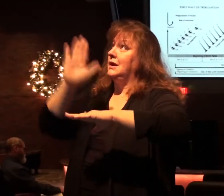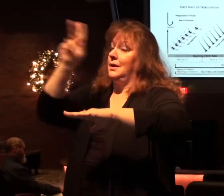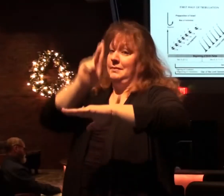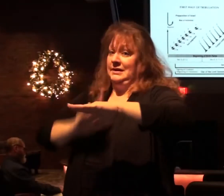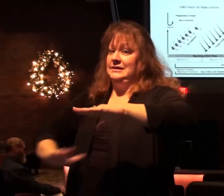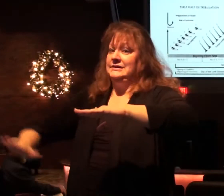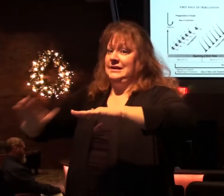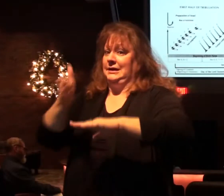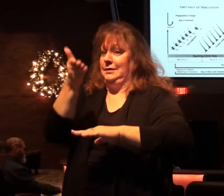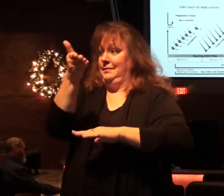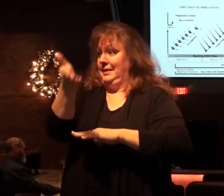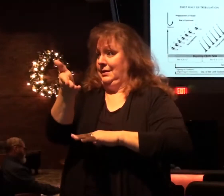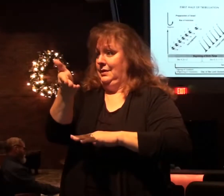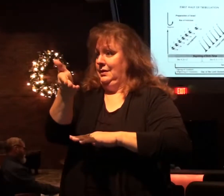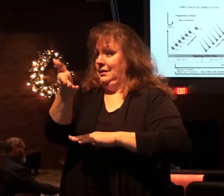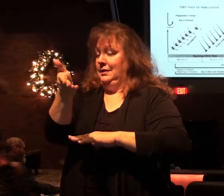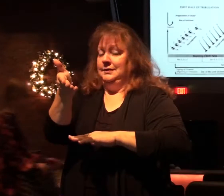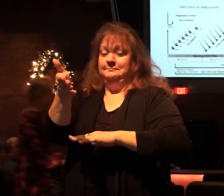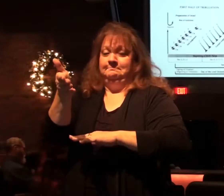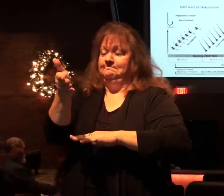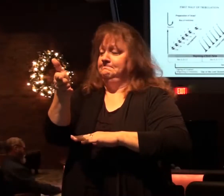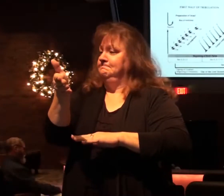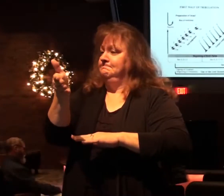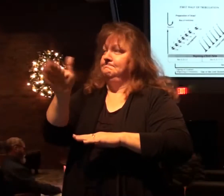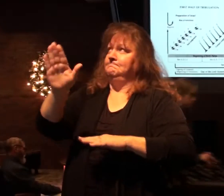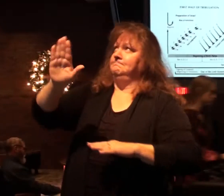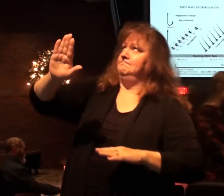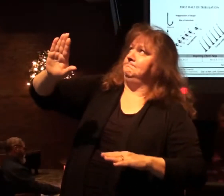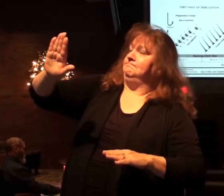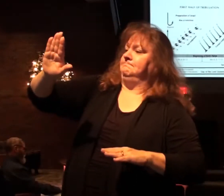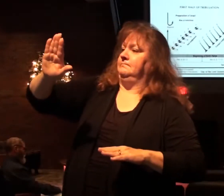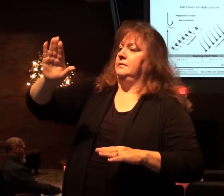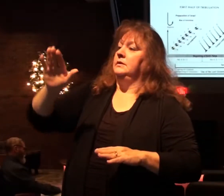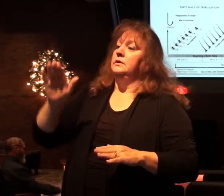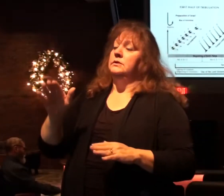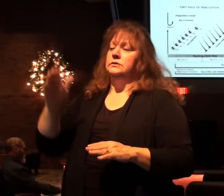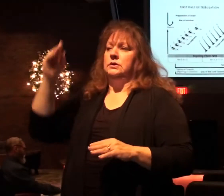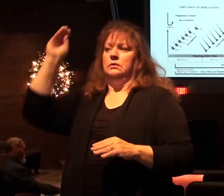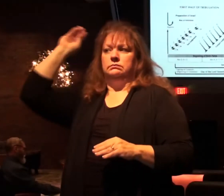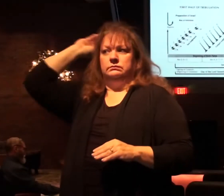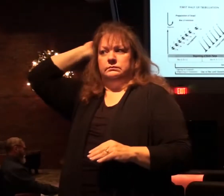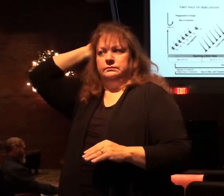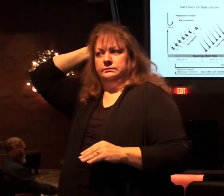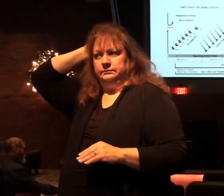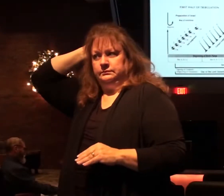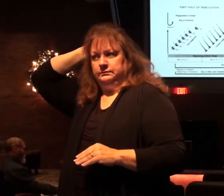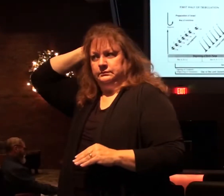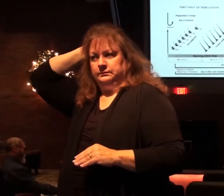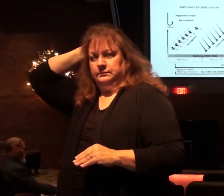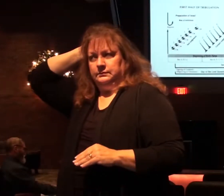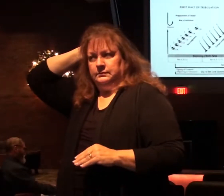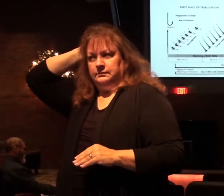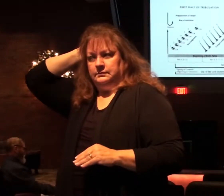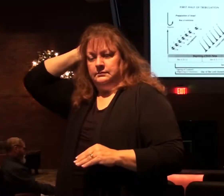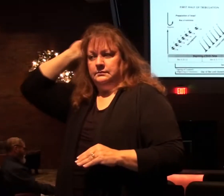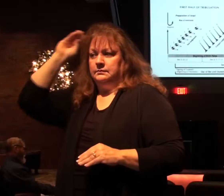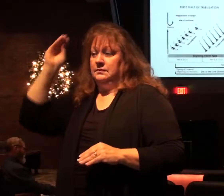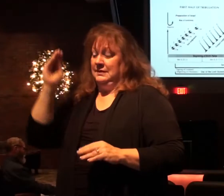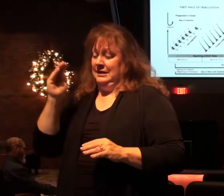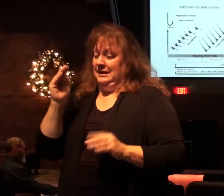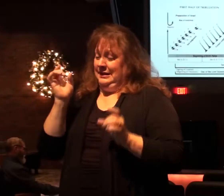for Israel from taking place. So if you keep in mind where we have the